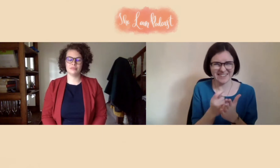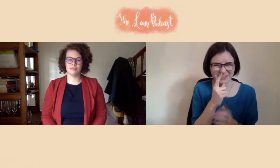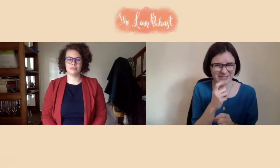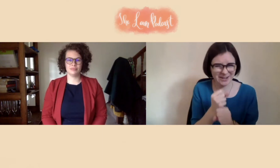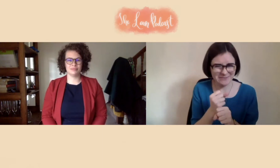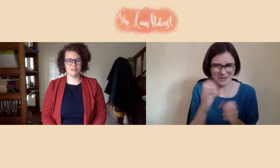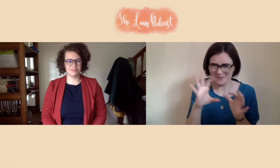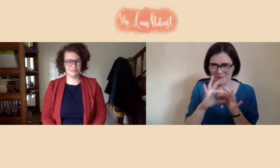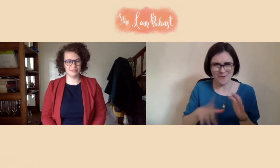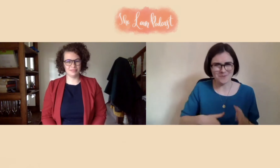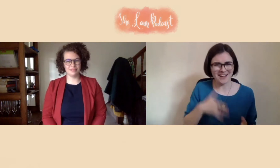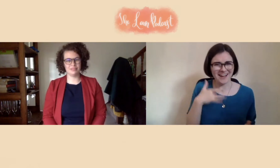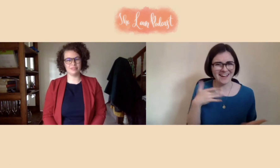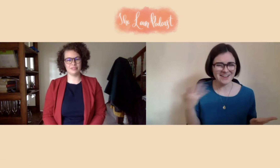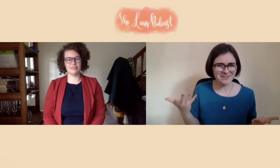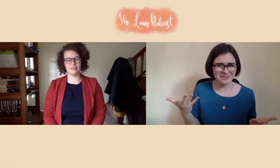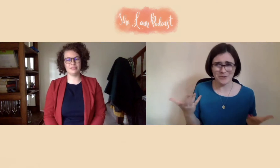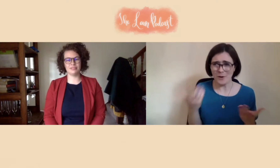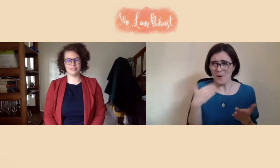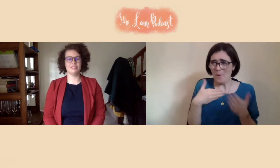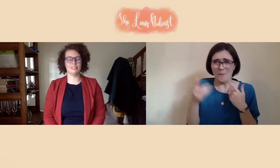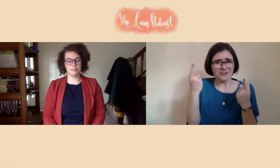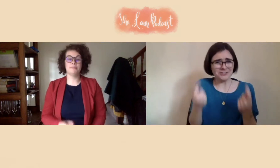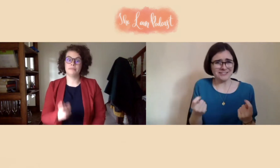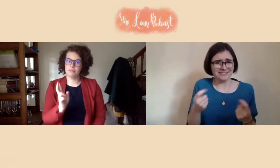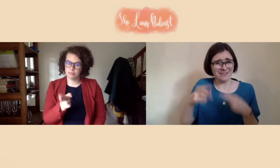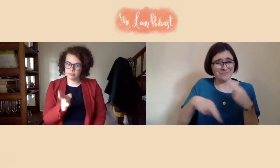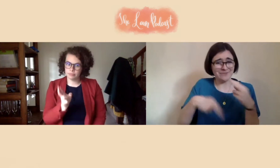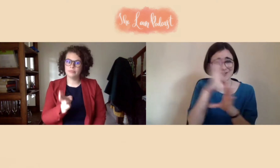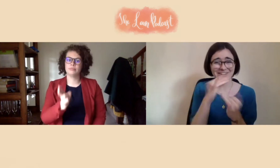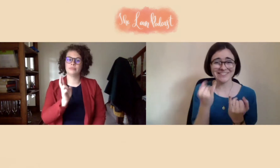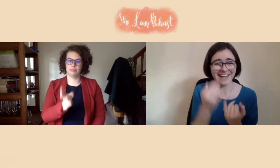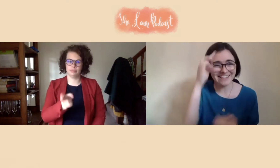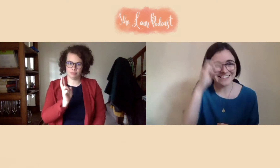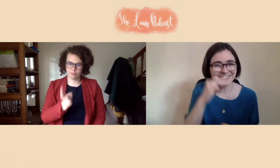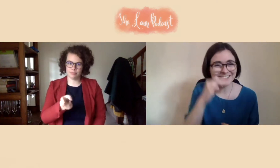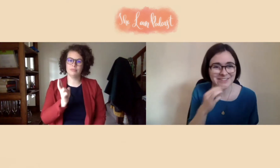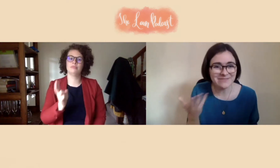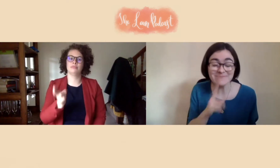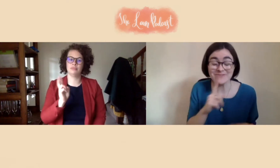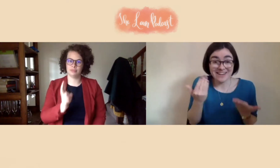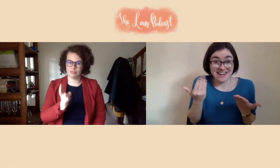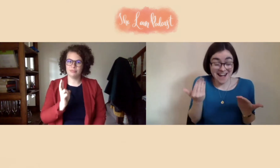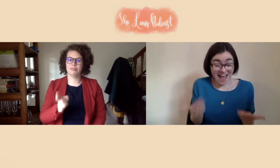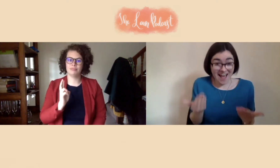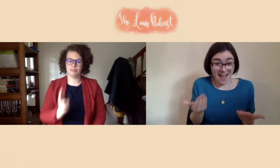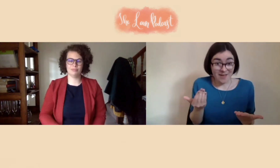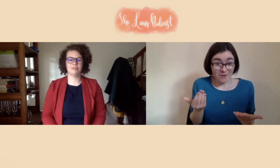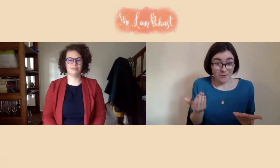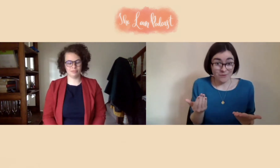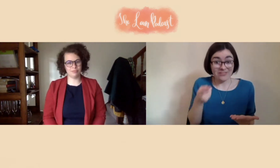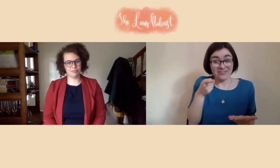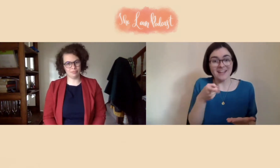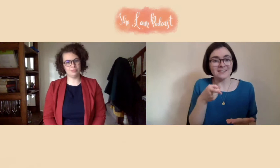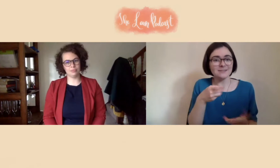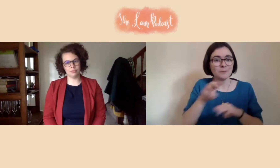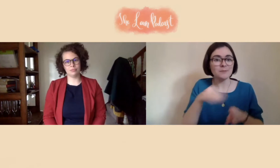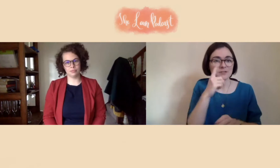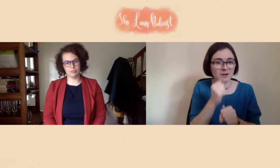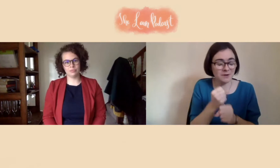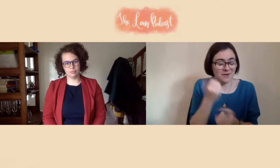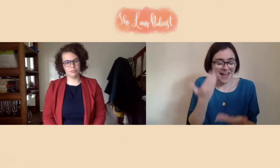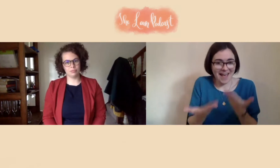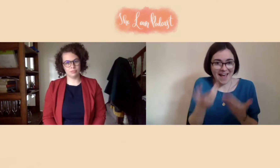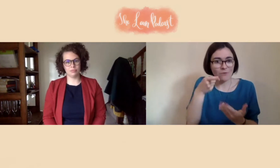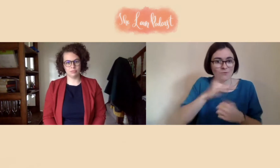your like home life and like your sitting room setup, but now suddenly that's kind of the order of the day, that people are talking